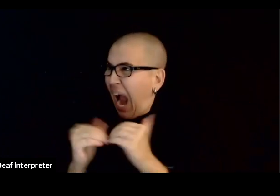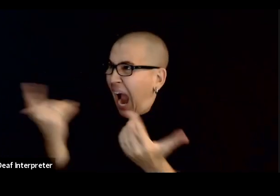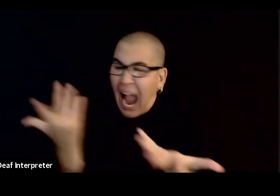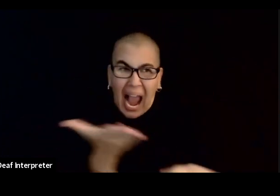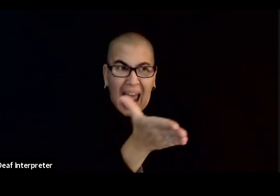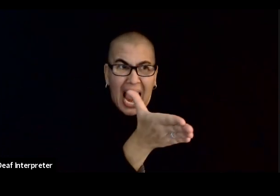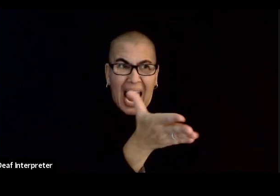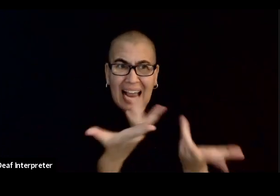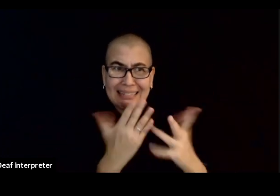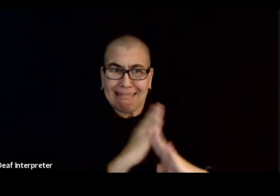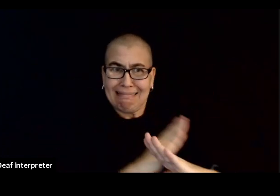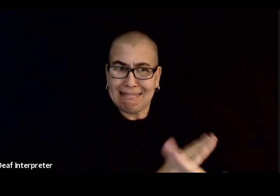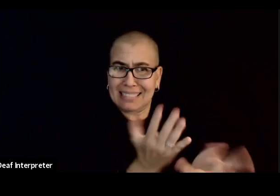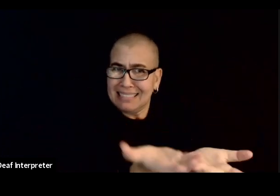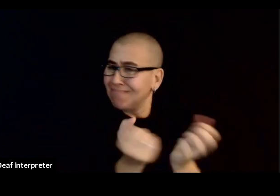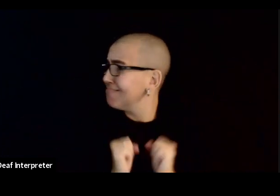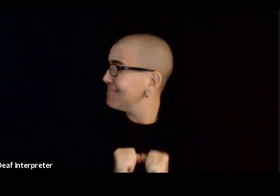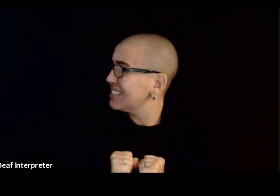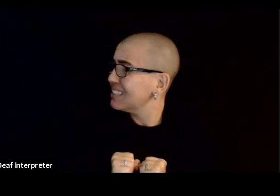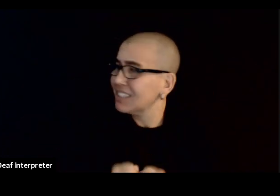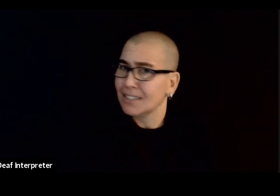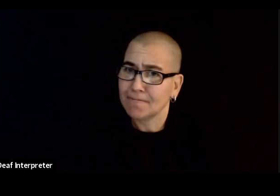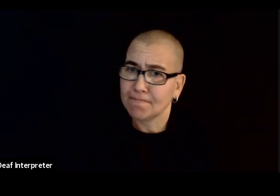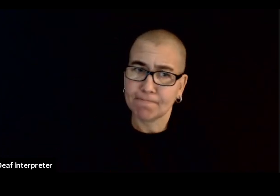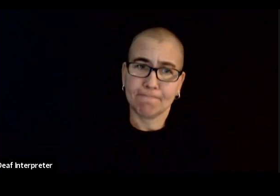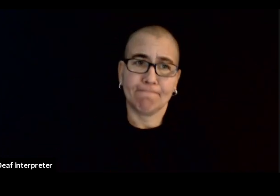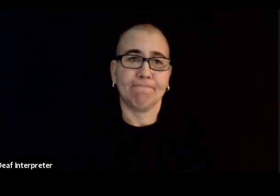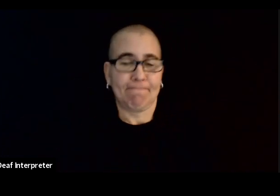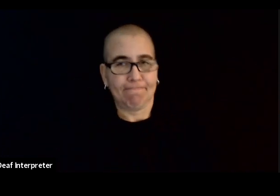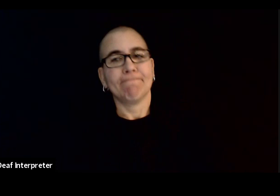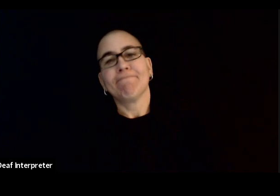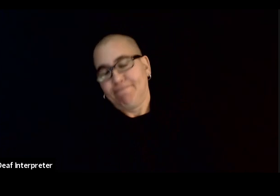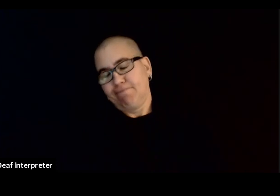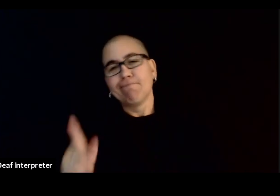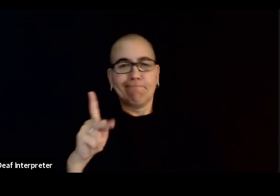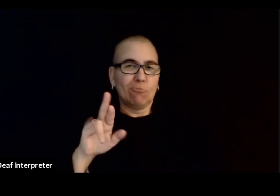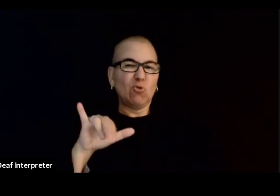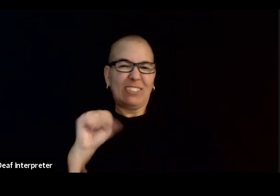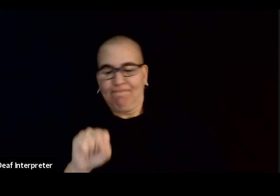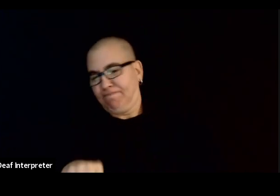I think, as you know, Governor Walz did send a letter to